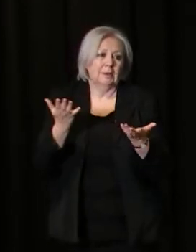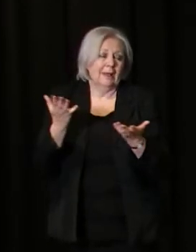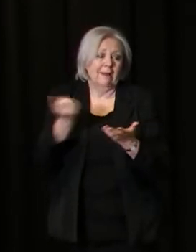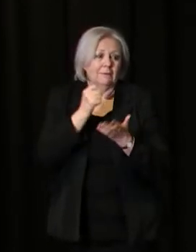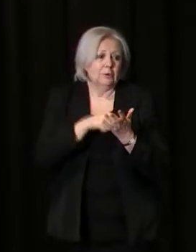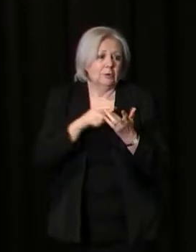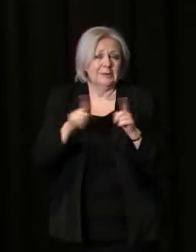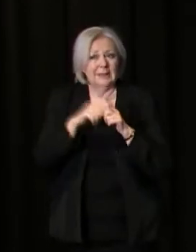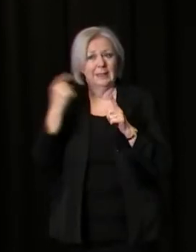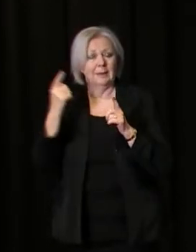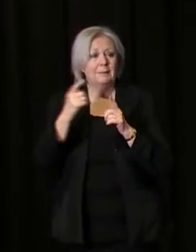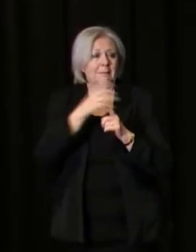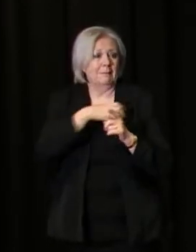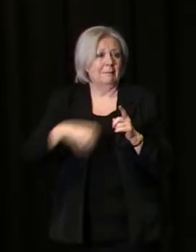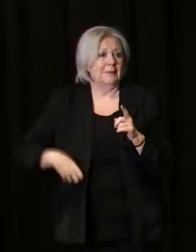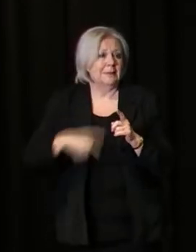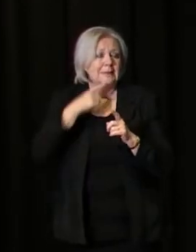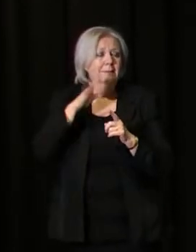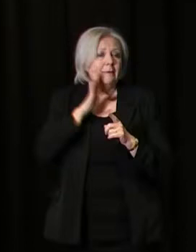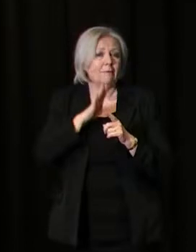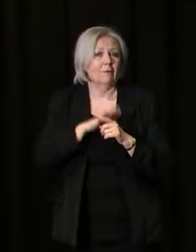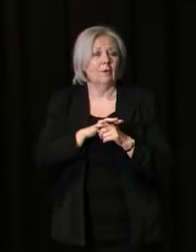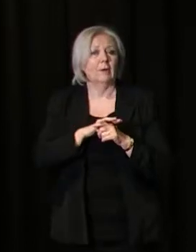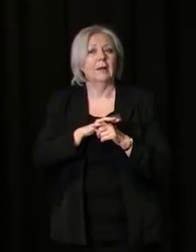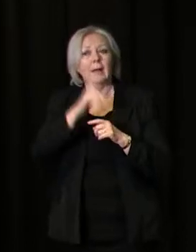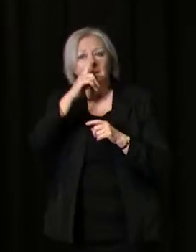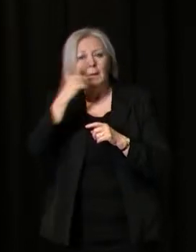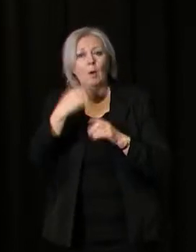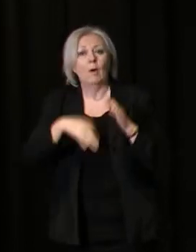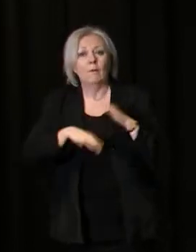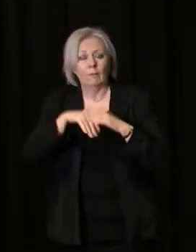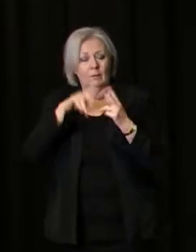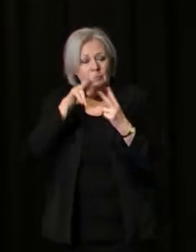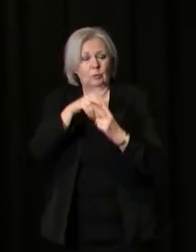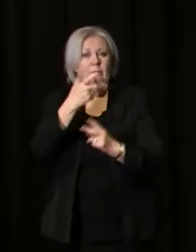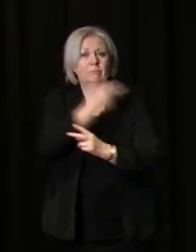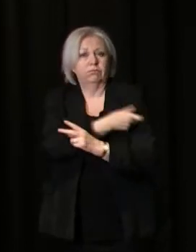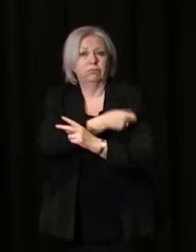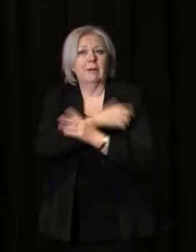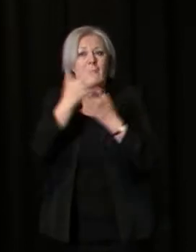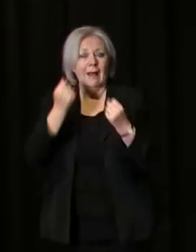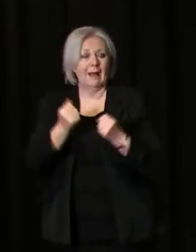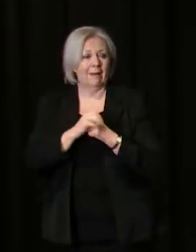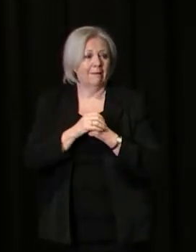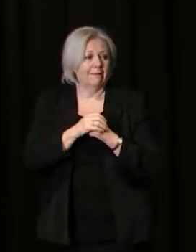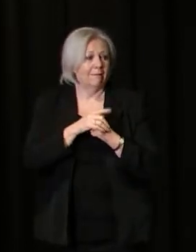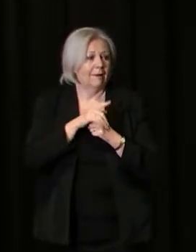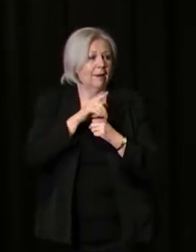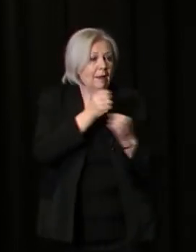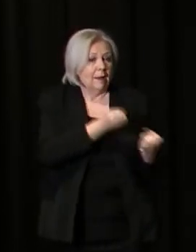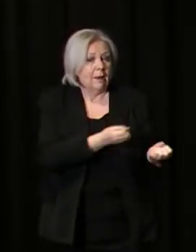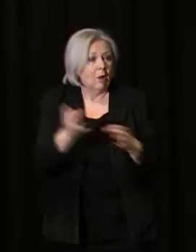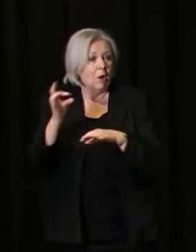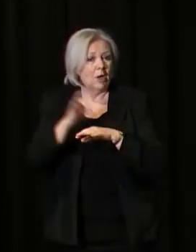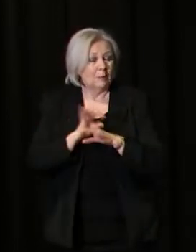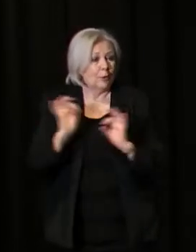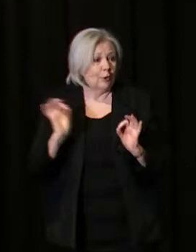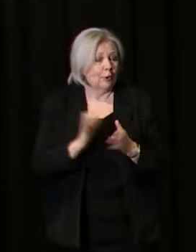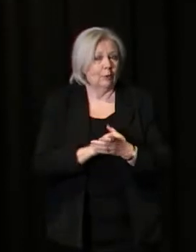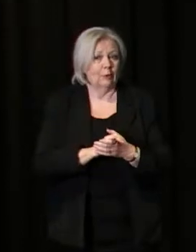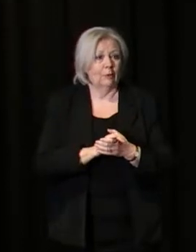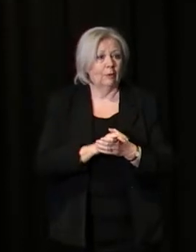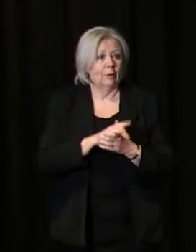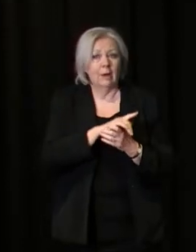to Martin's point, you know, fully vaccinated people are not in the hospital system. They're not in hospital